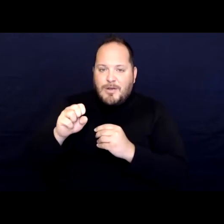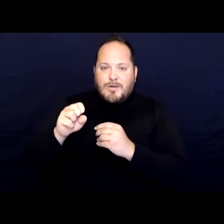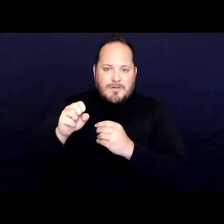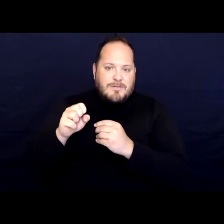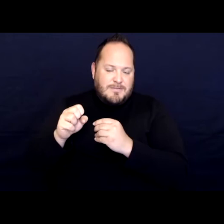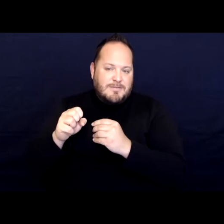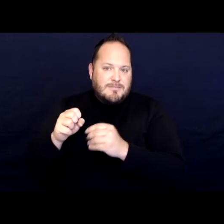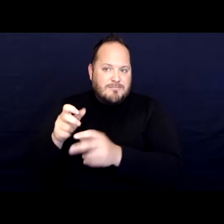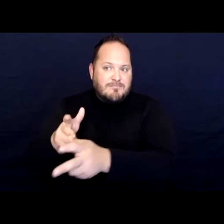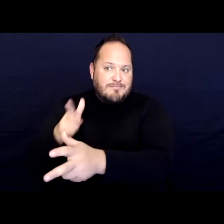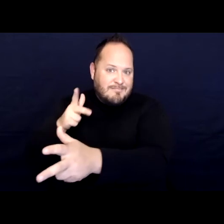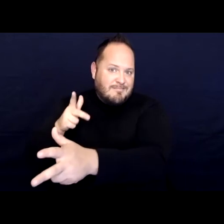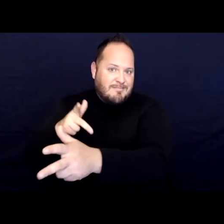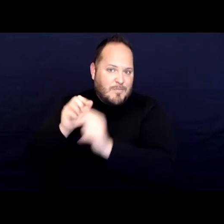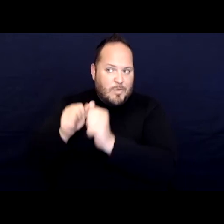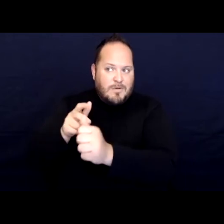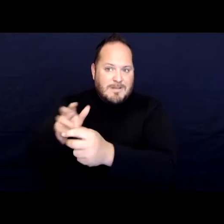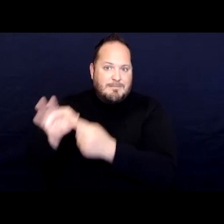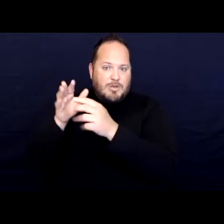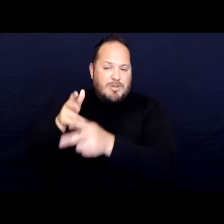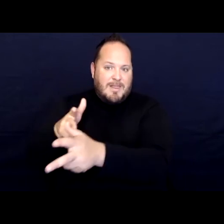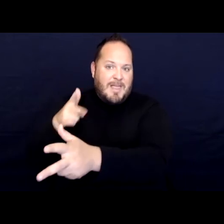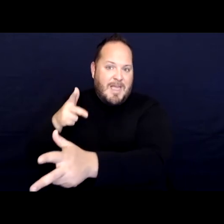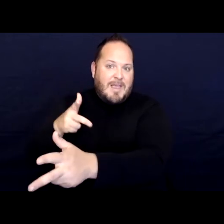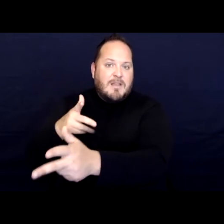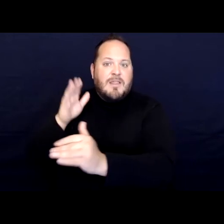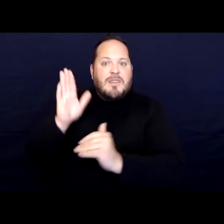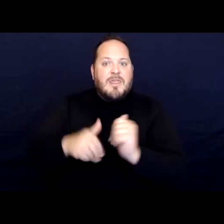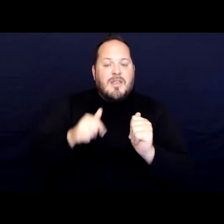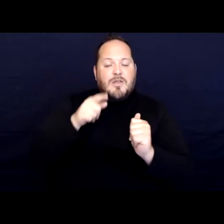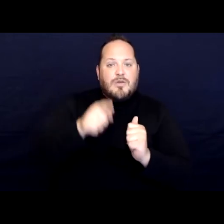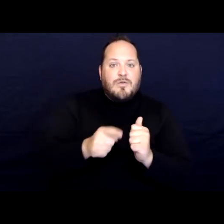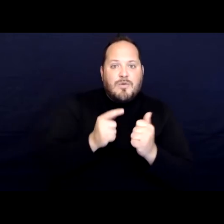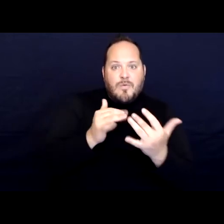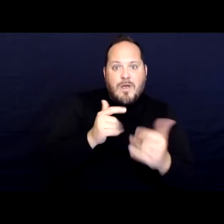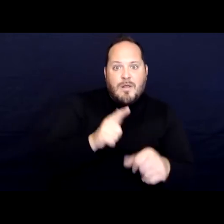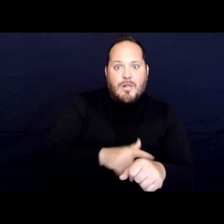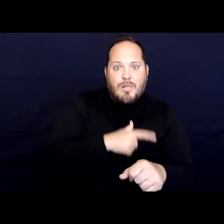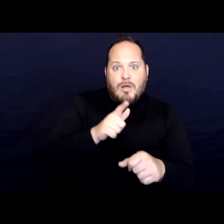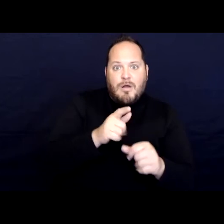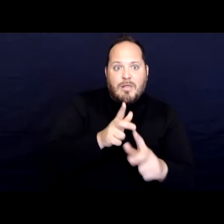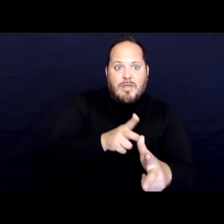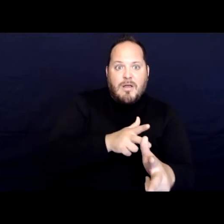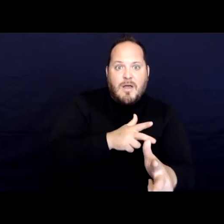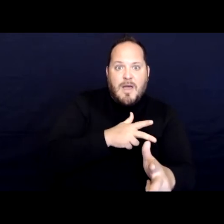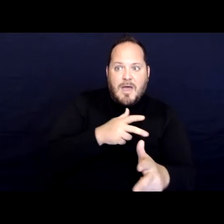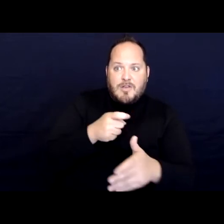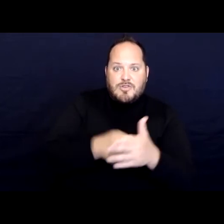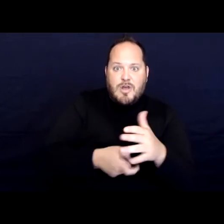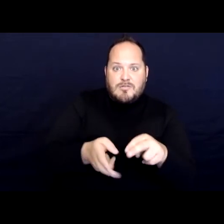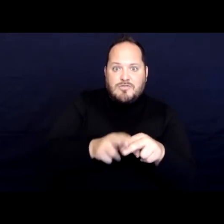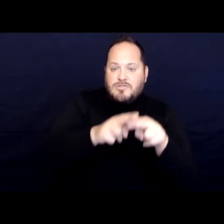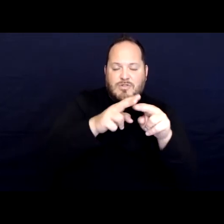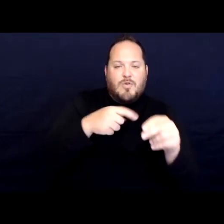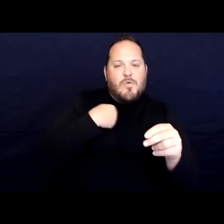up money, waiting in a long line, that we could get those people in and out of vaccinations